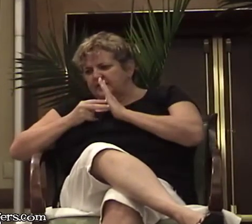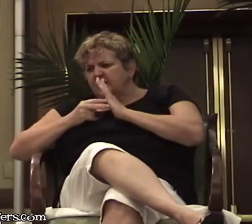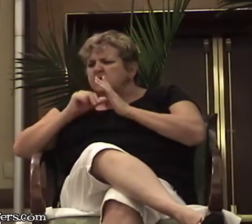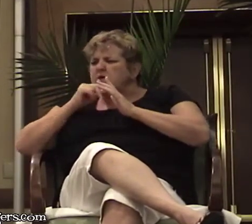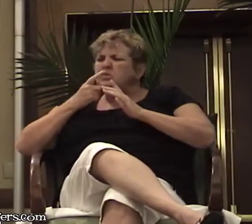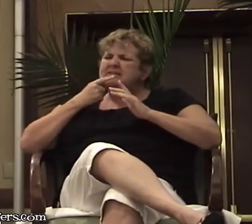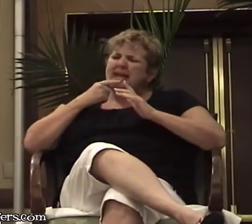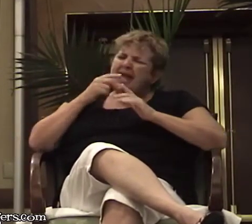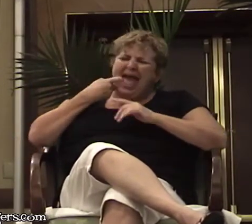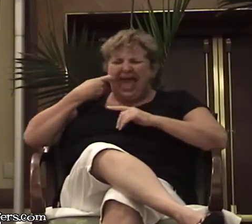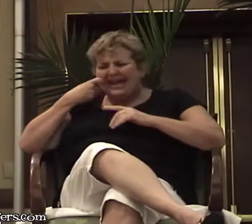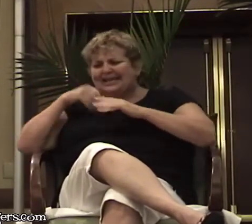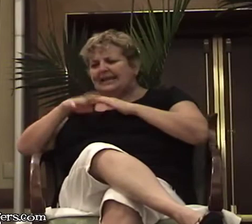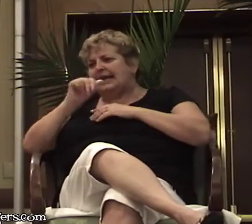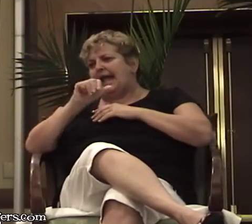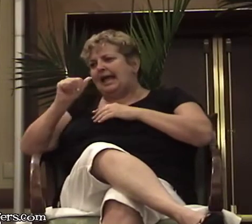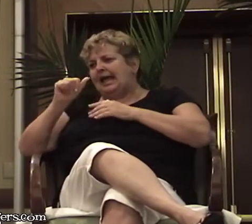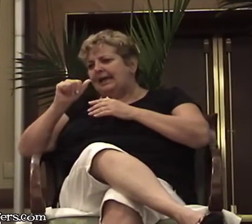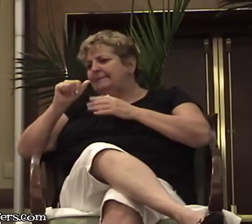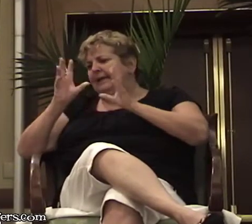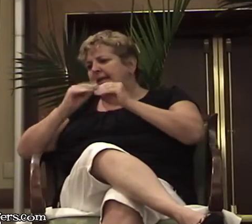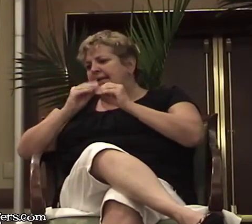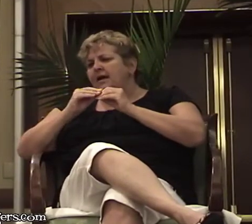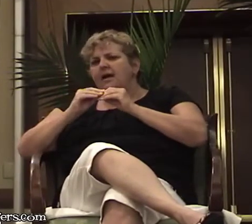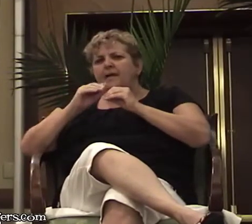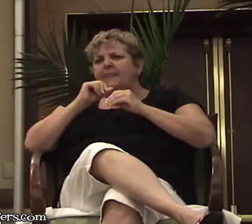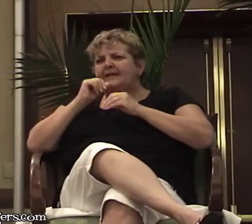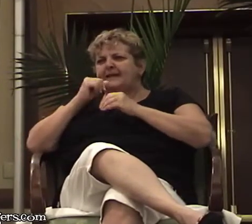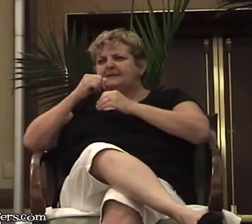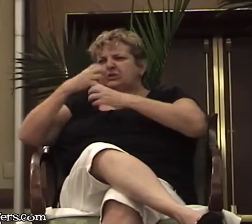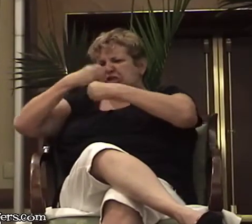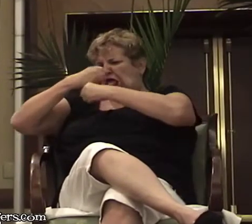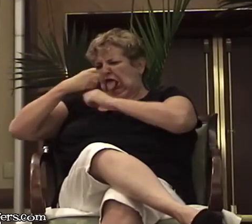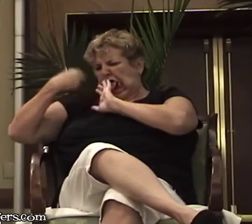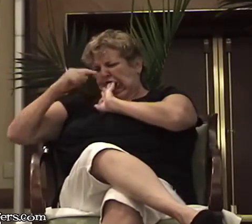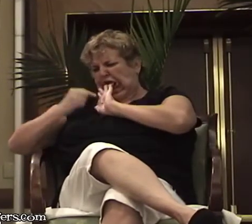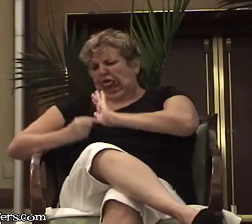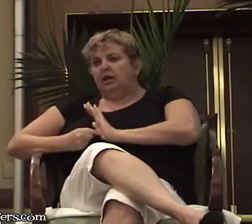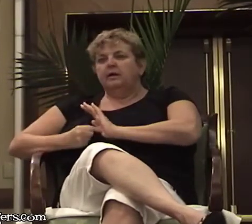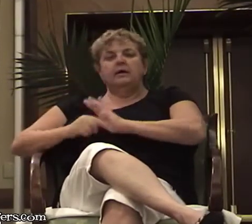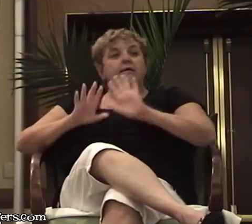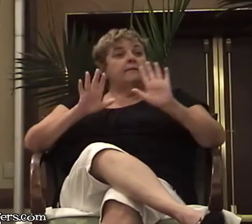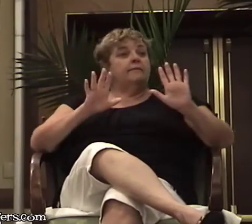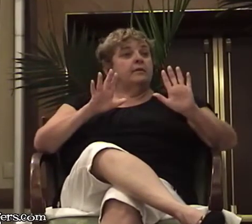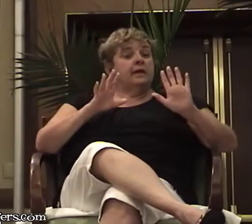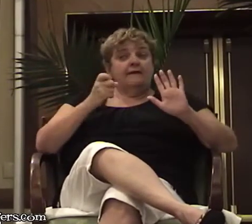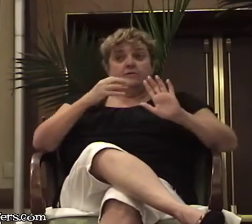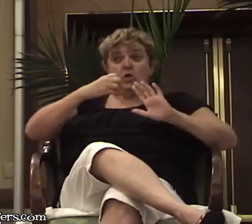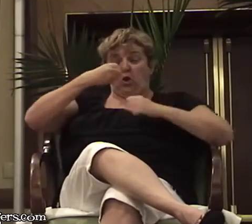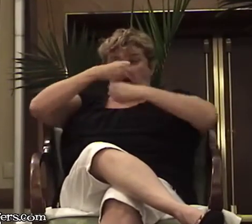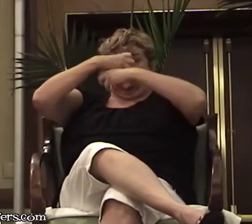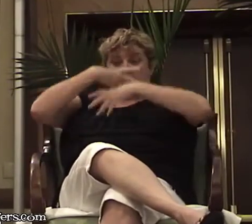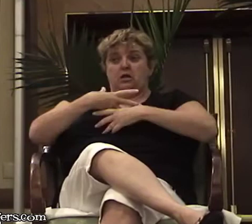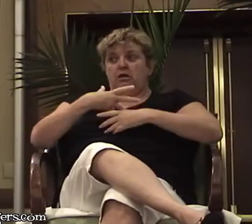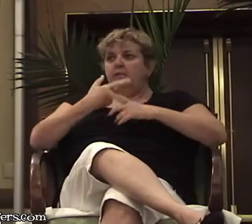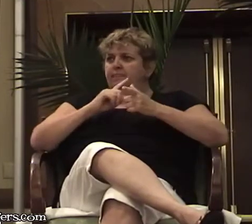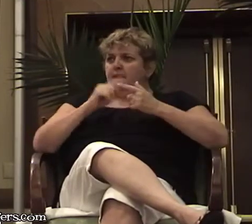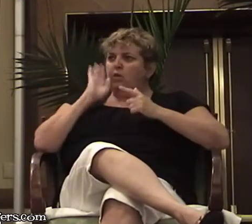meeting. They didn't just fire on me, because you know what? This is a program of attraction. If you'd have fired on me, I'd have left.